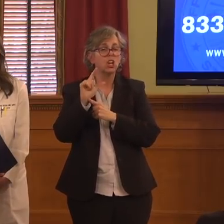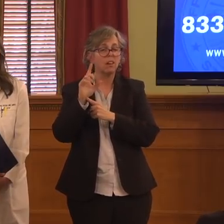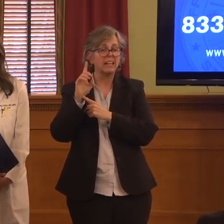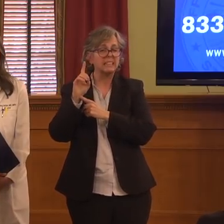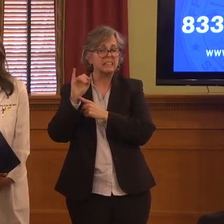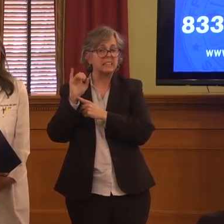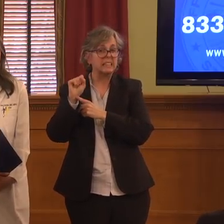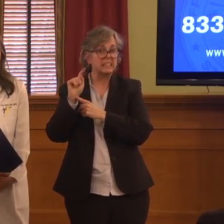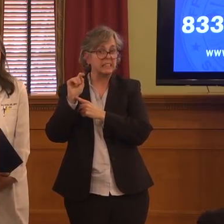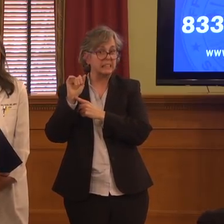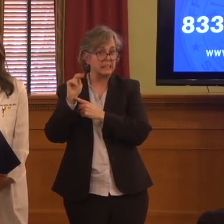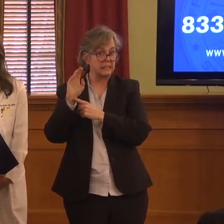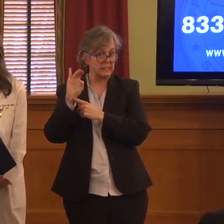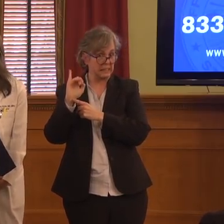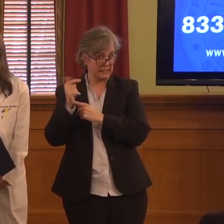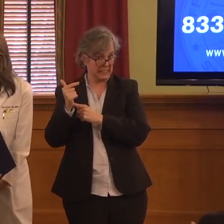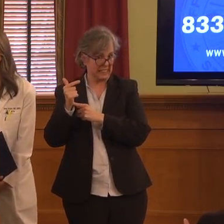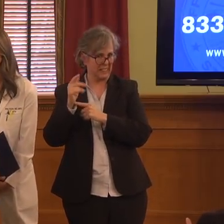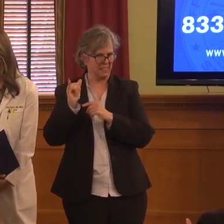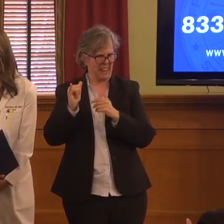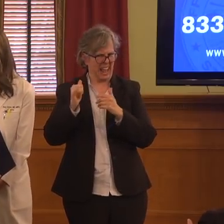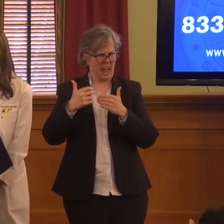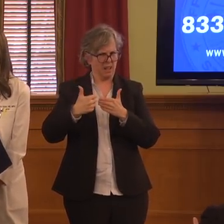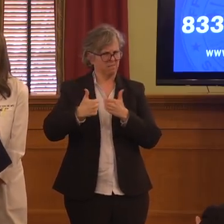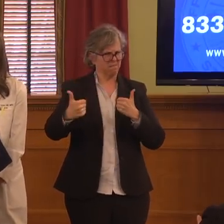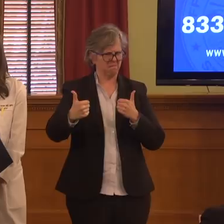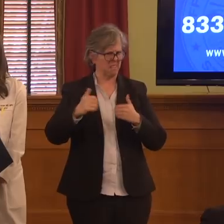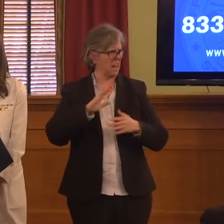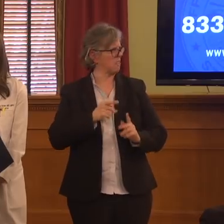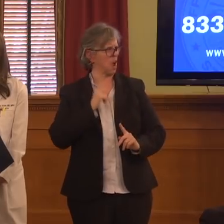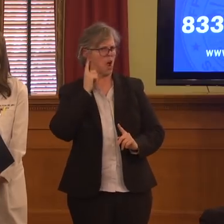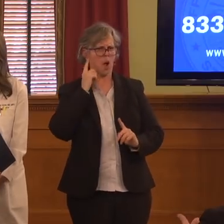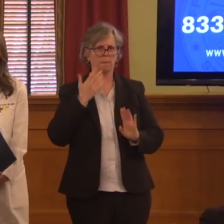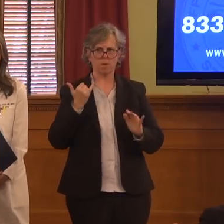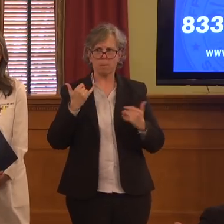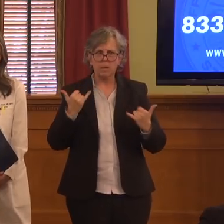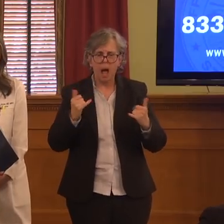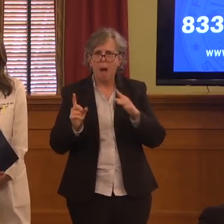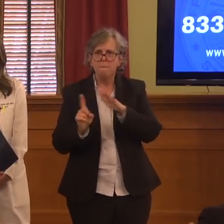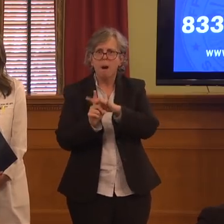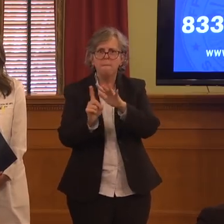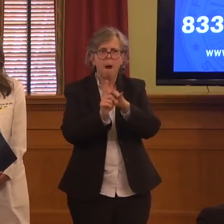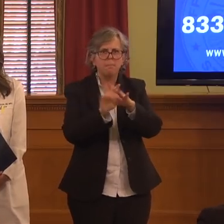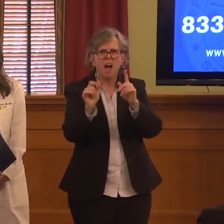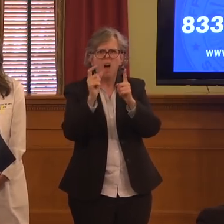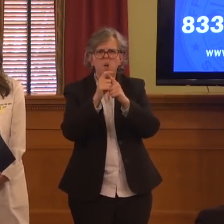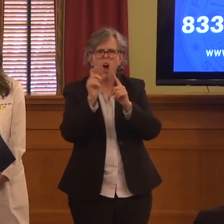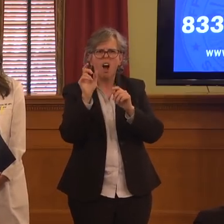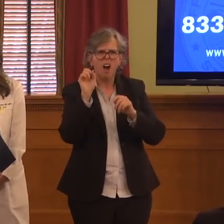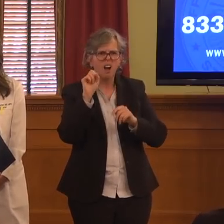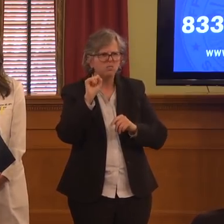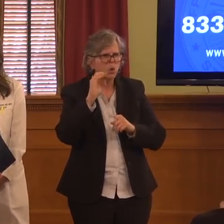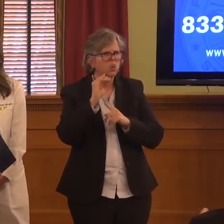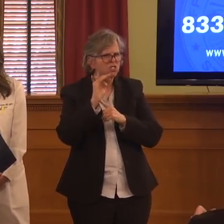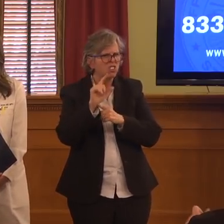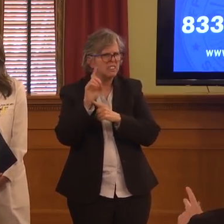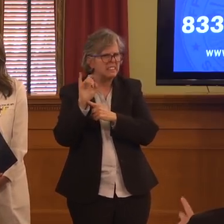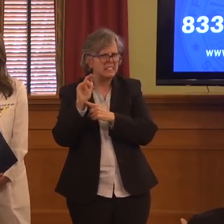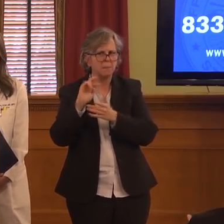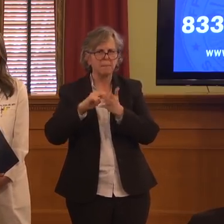Not sure I'd heard that term before the last few weeks, but I've learned it. So each one of us has that